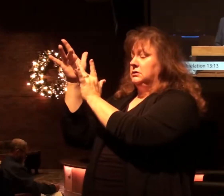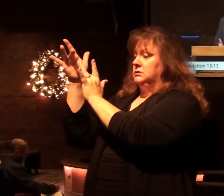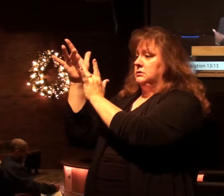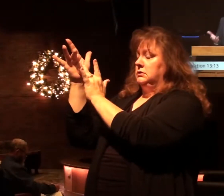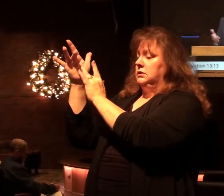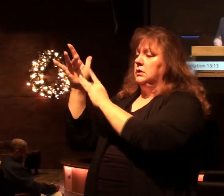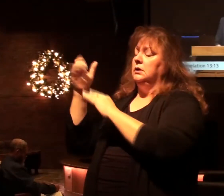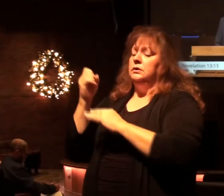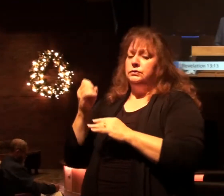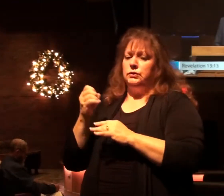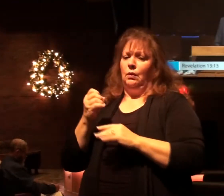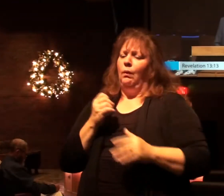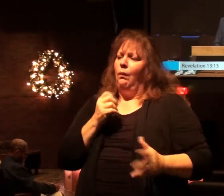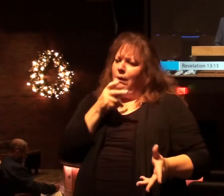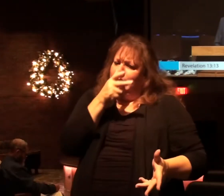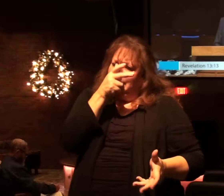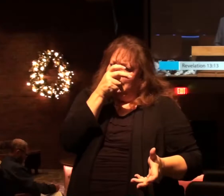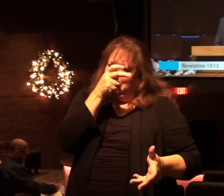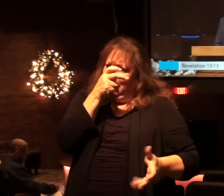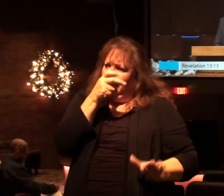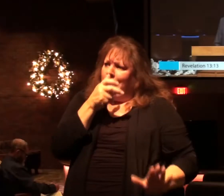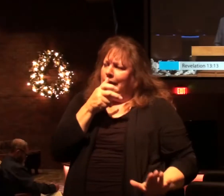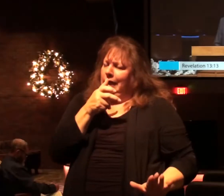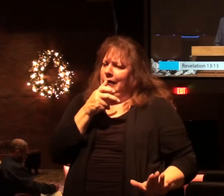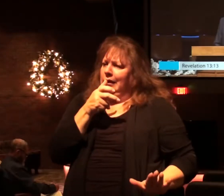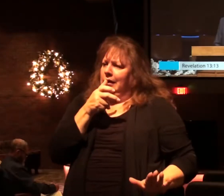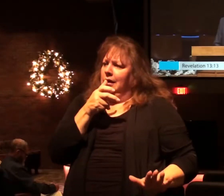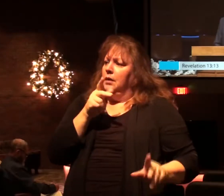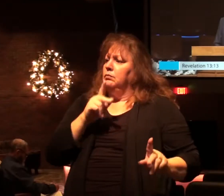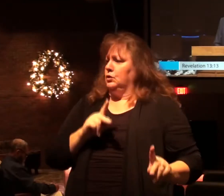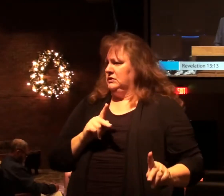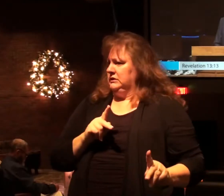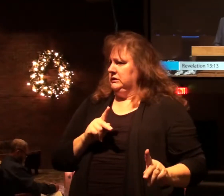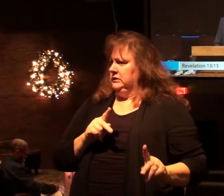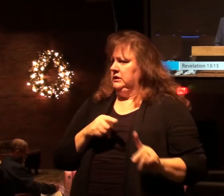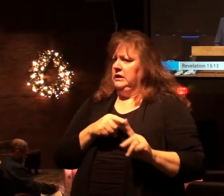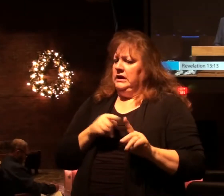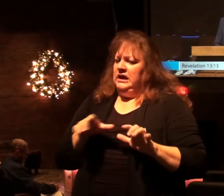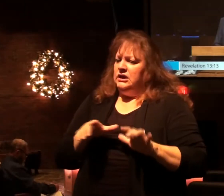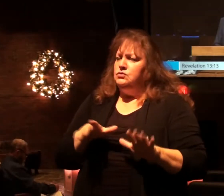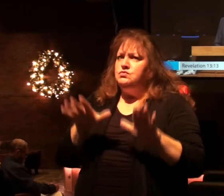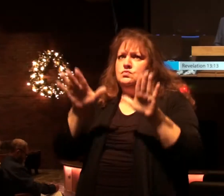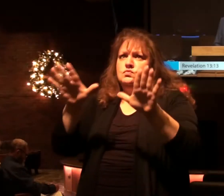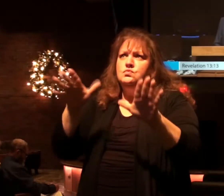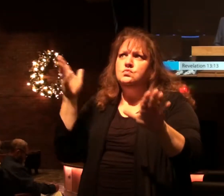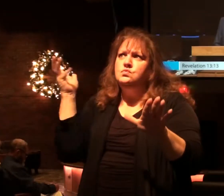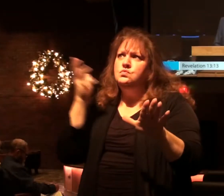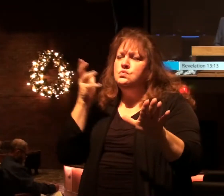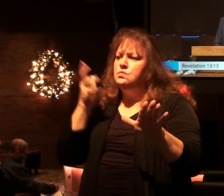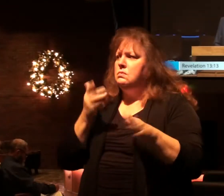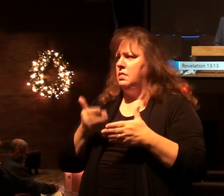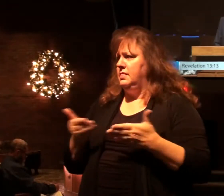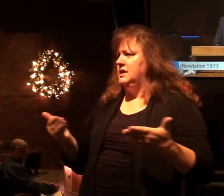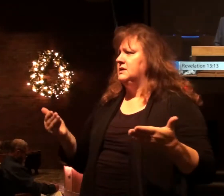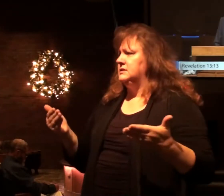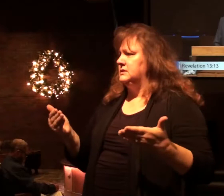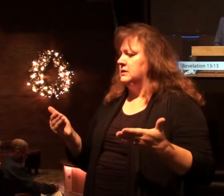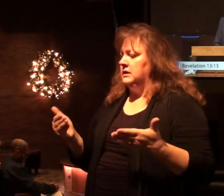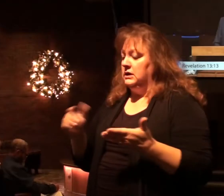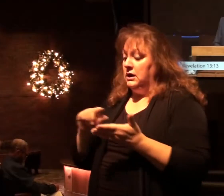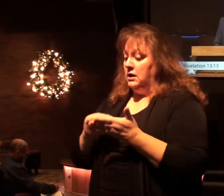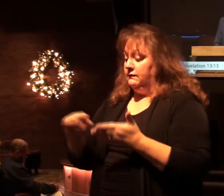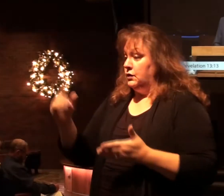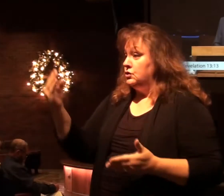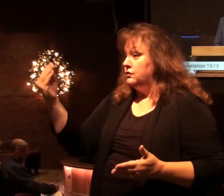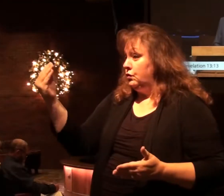is a demonic-inspired and enabled person who's performing great signs. Verse